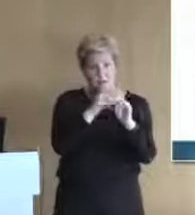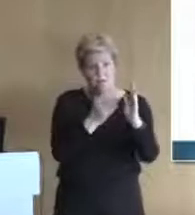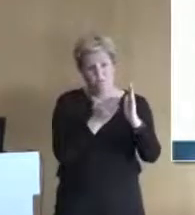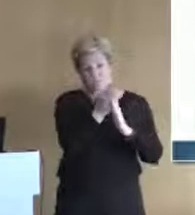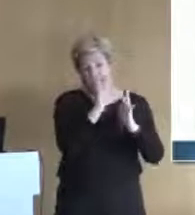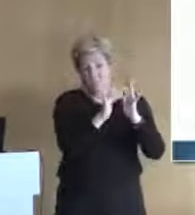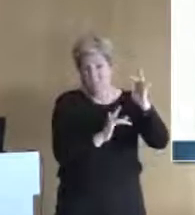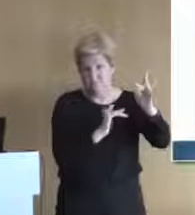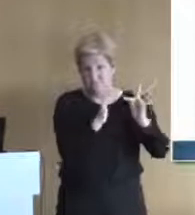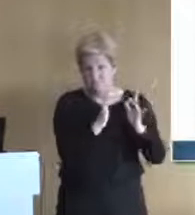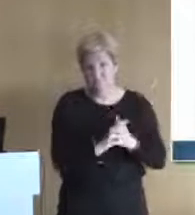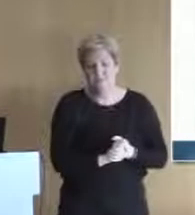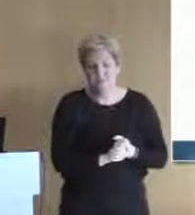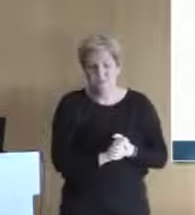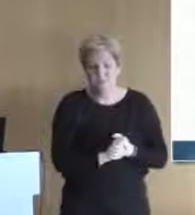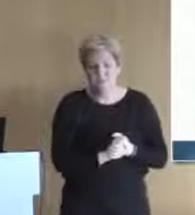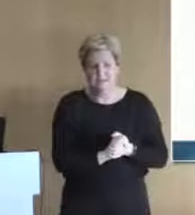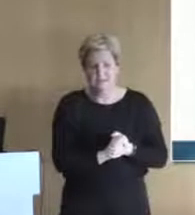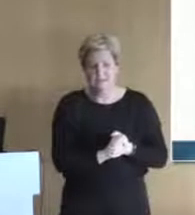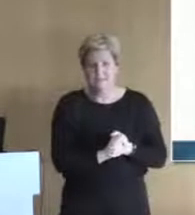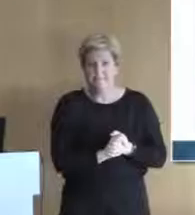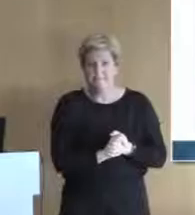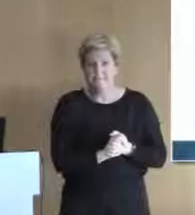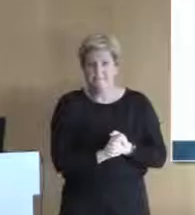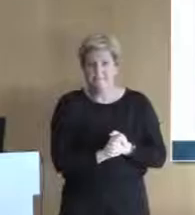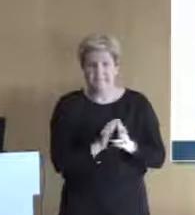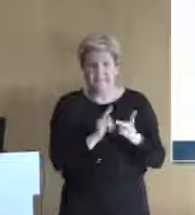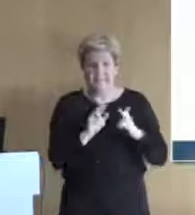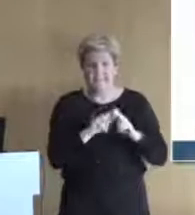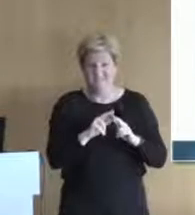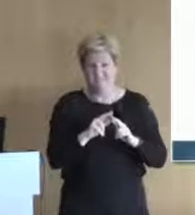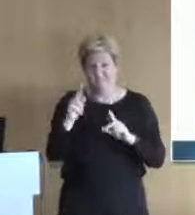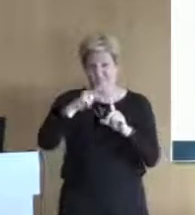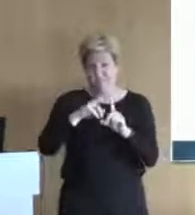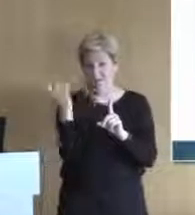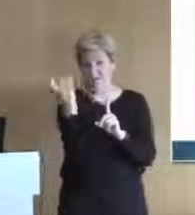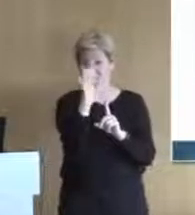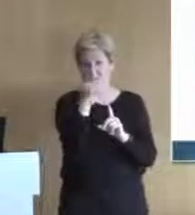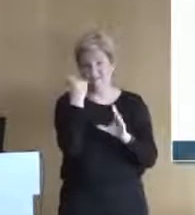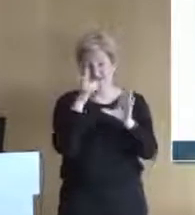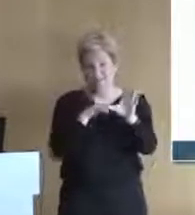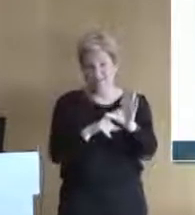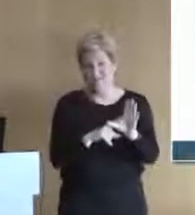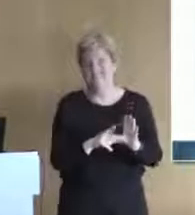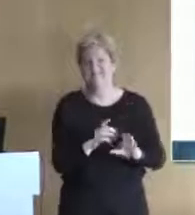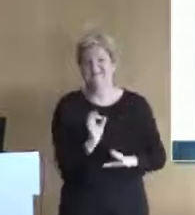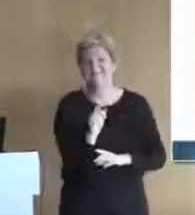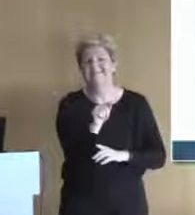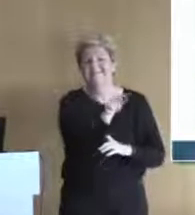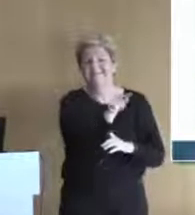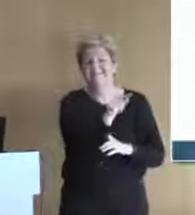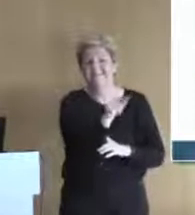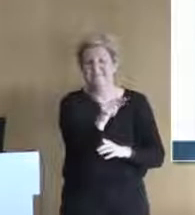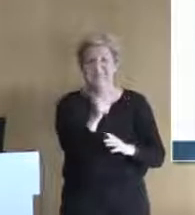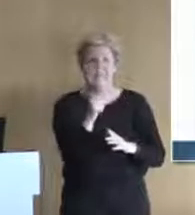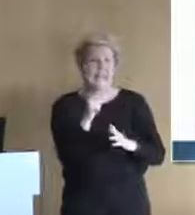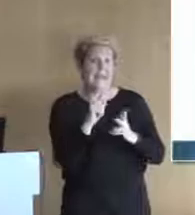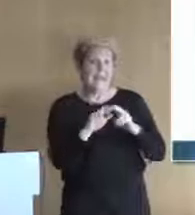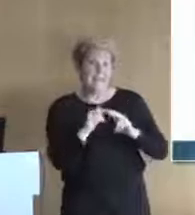Clients can go into that through MyGov and lodge their own applications. Community organisations can